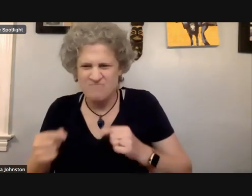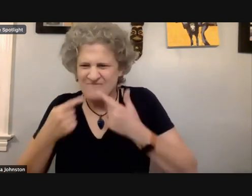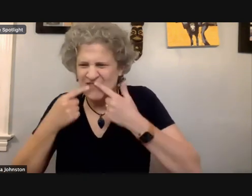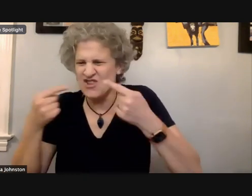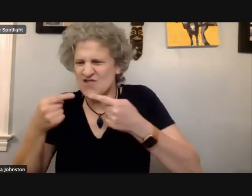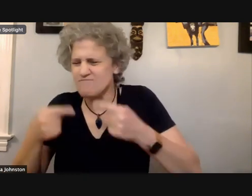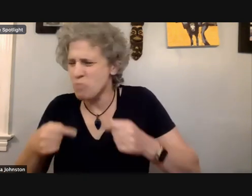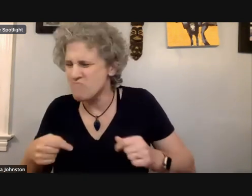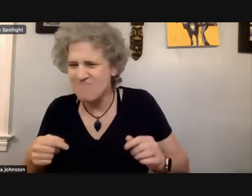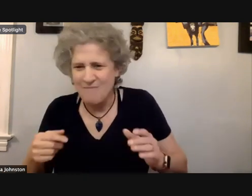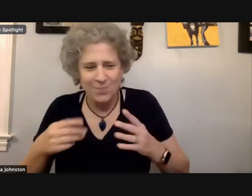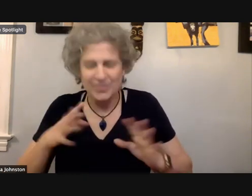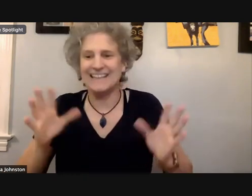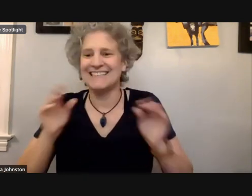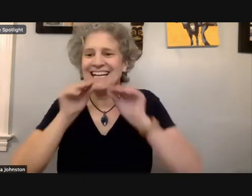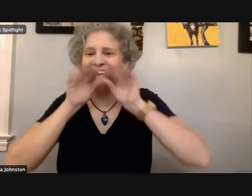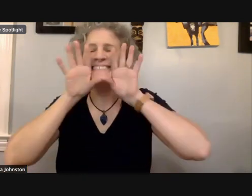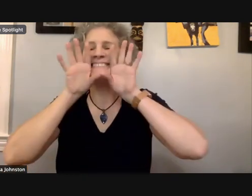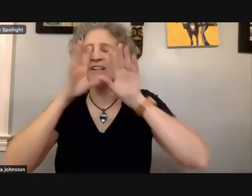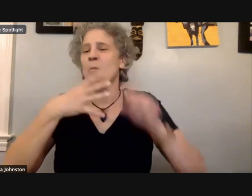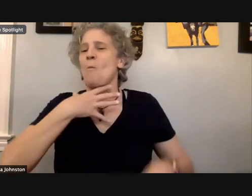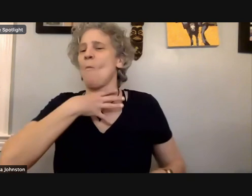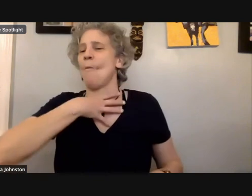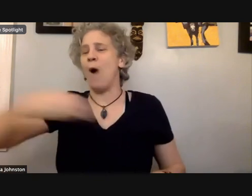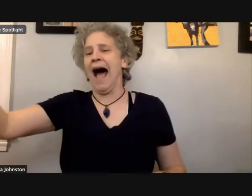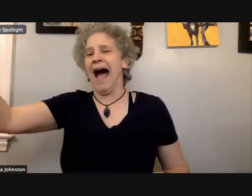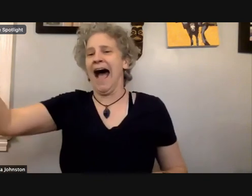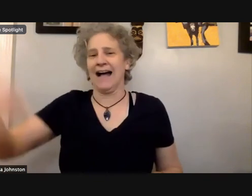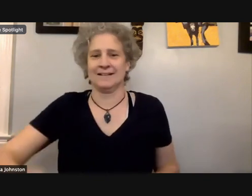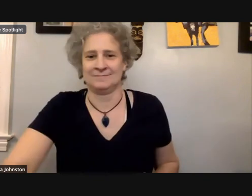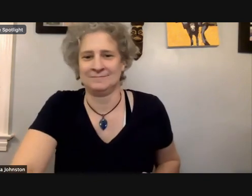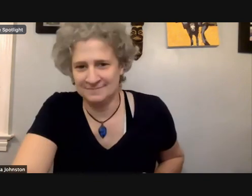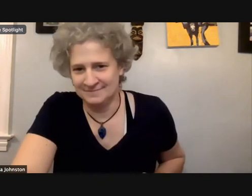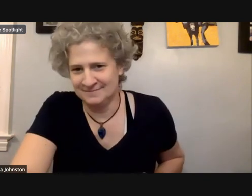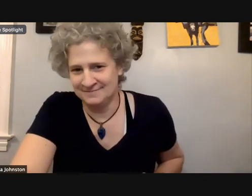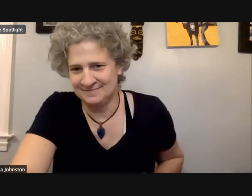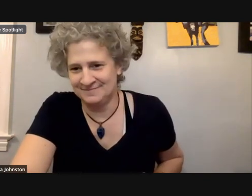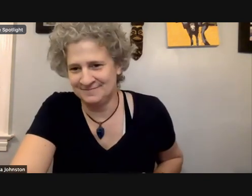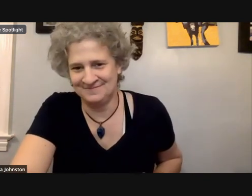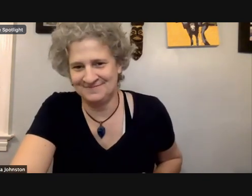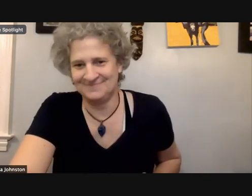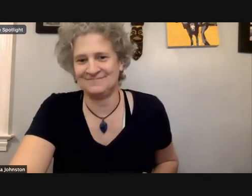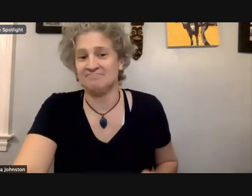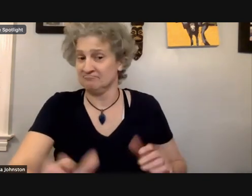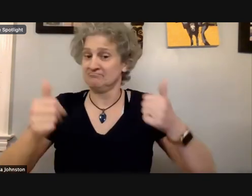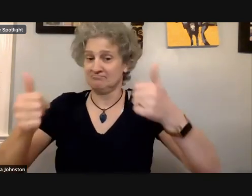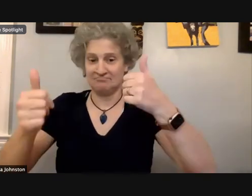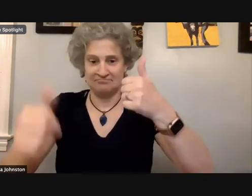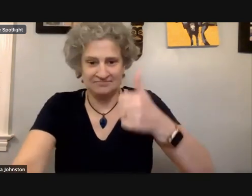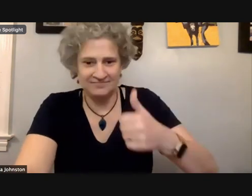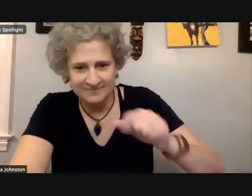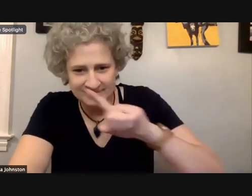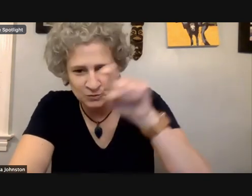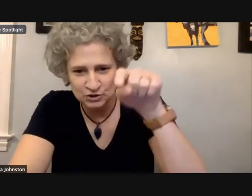30 minutes. And then your teeth are all sensitive, but they are glowing.